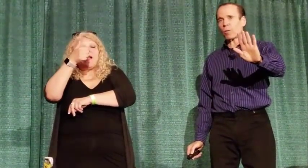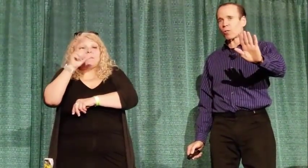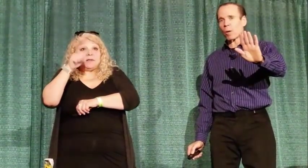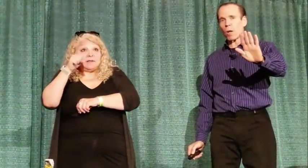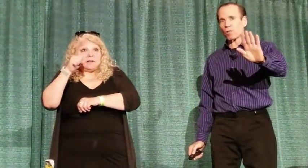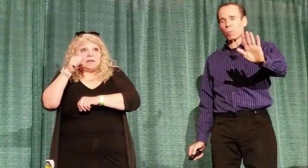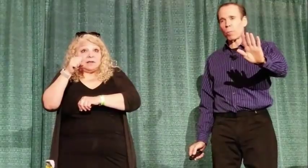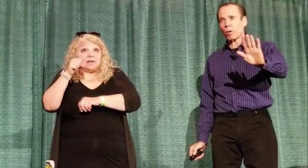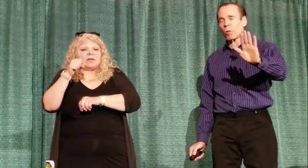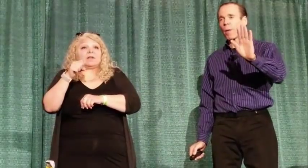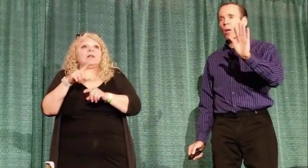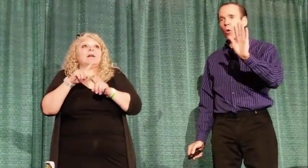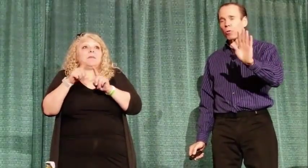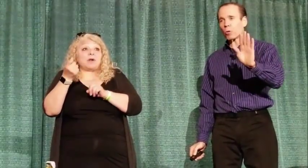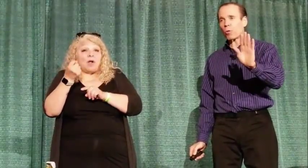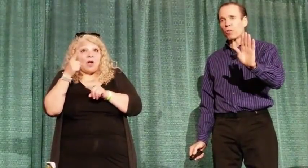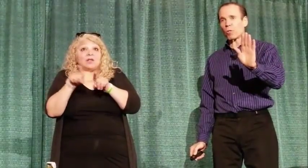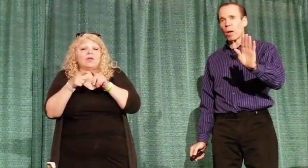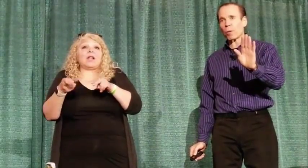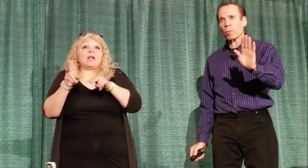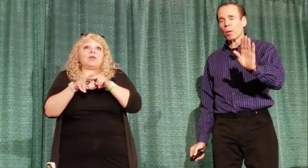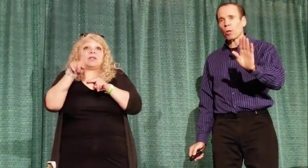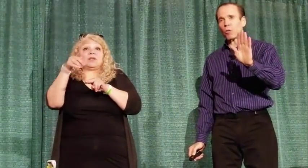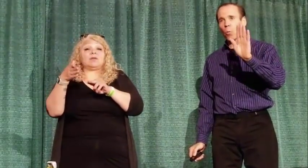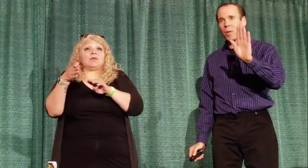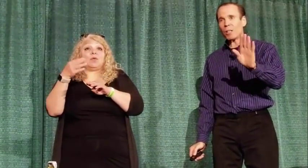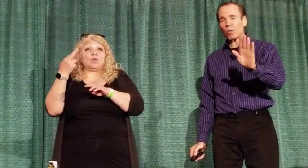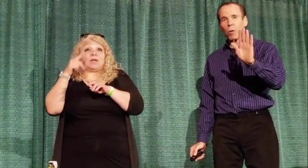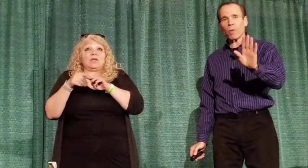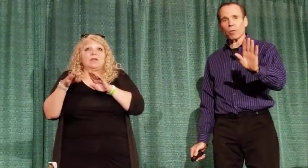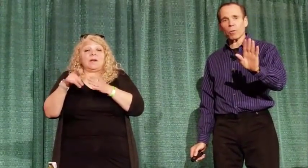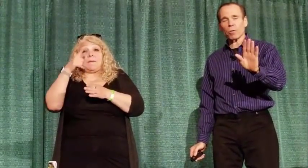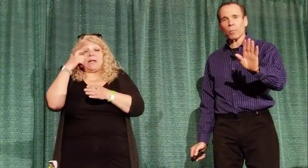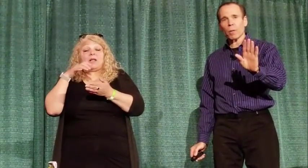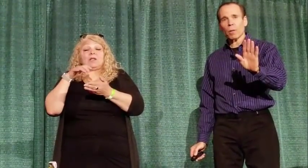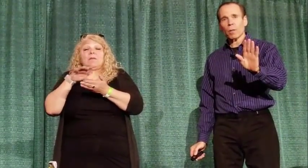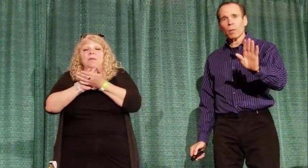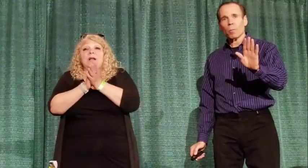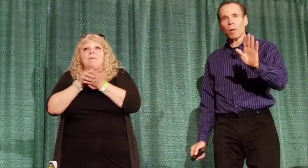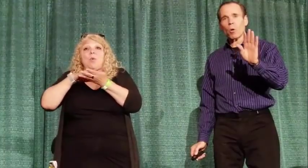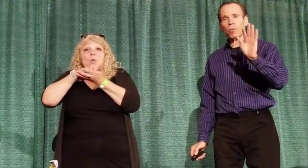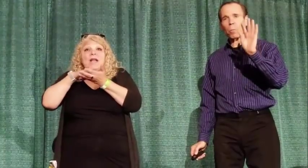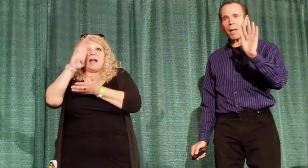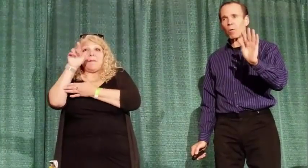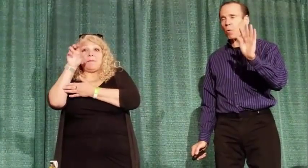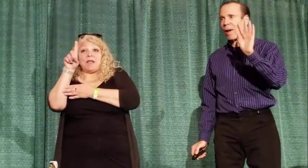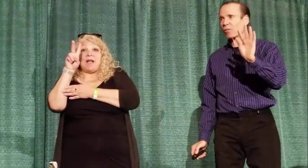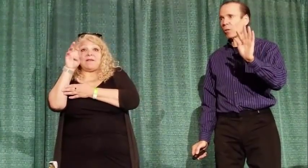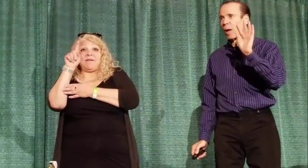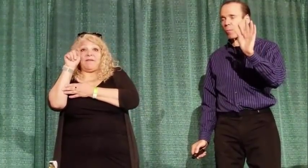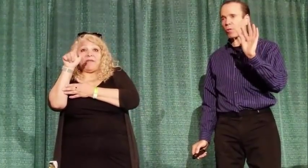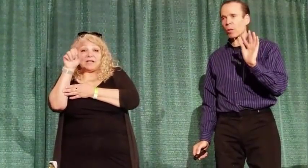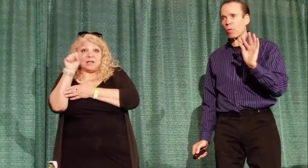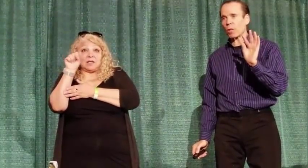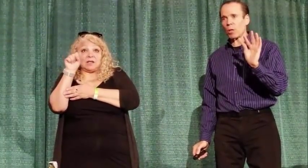your death by raising your blood pressure. It also increases your death, because it weakens your blood vessels by causing